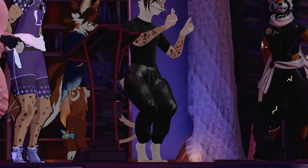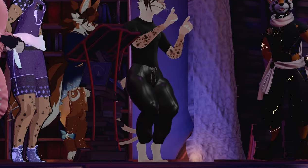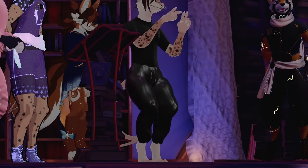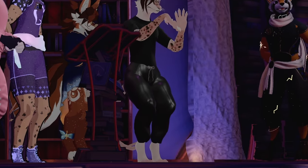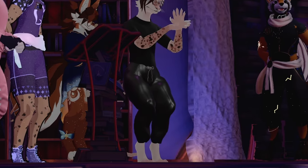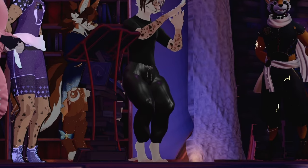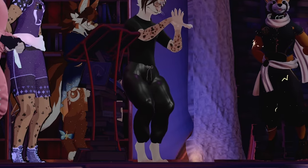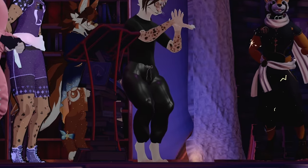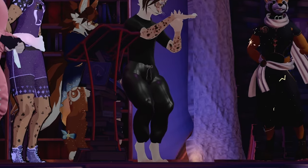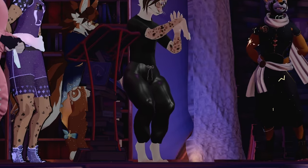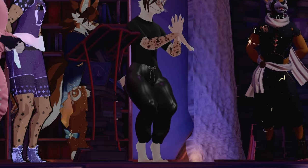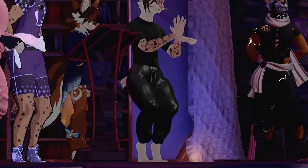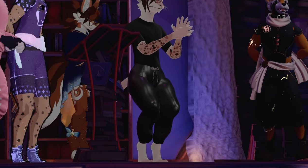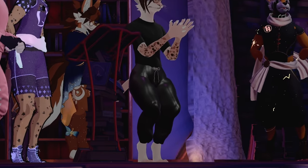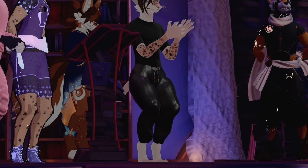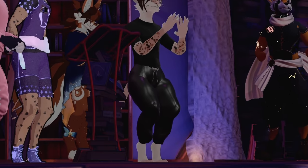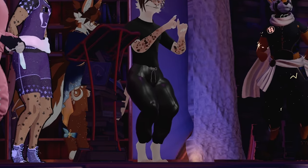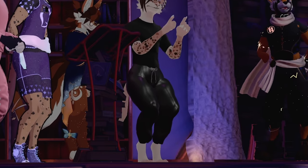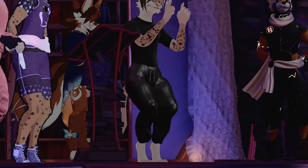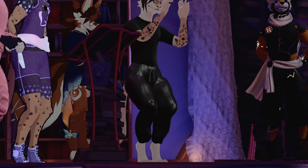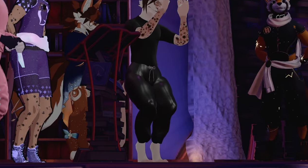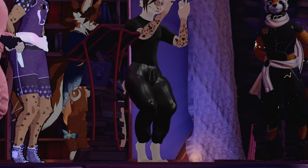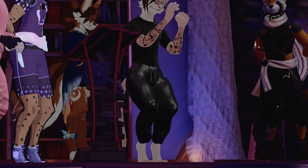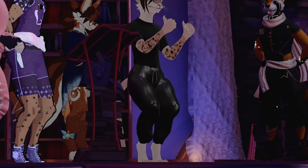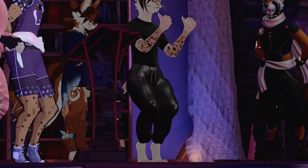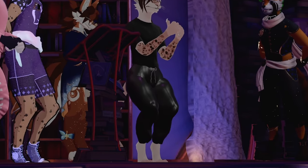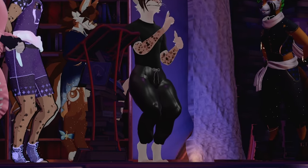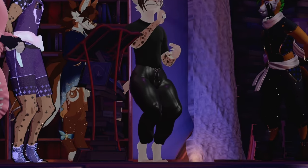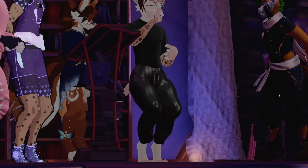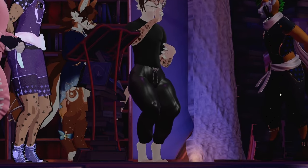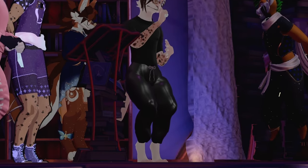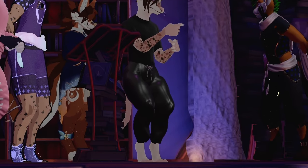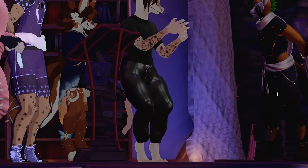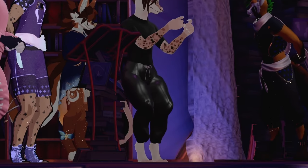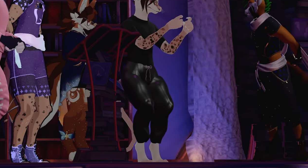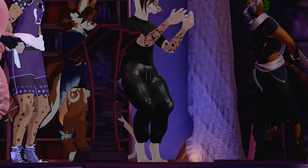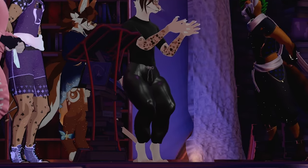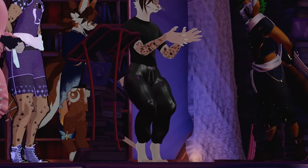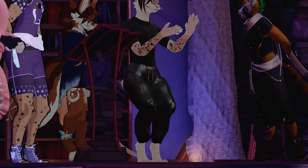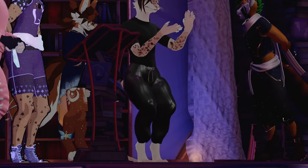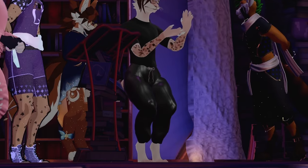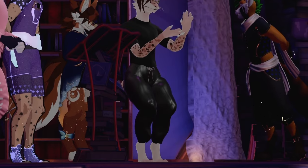yeah, we teach with the actual controllers, both with general VR controllers and Index controllers.